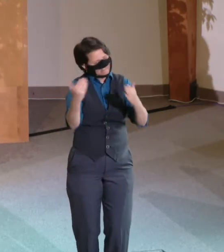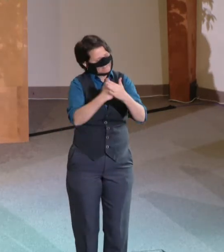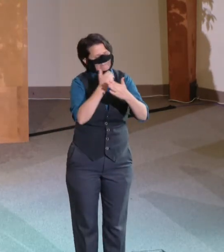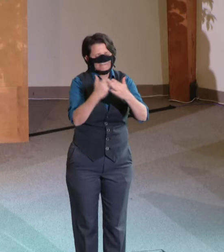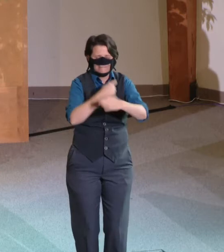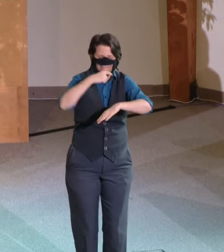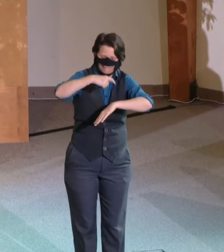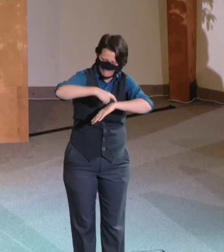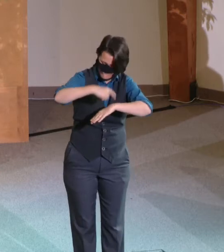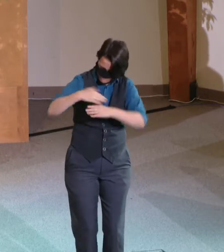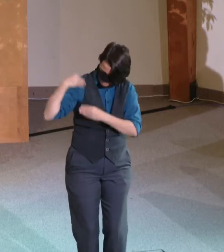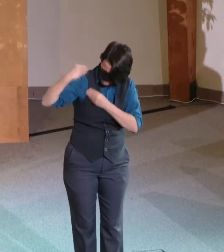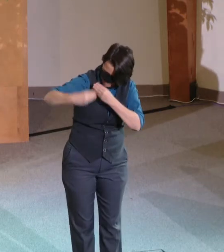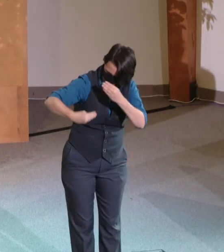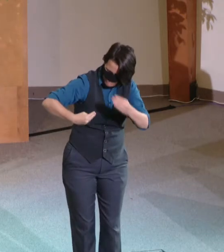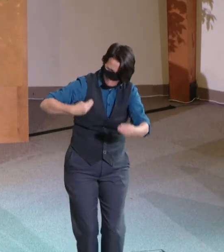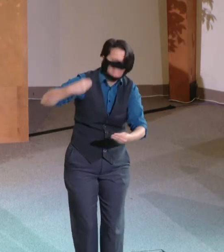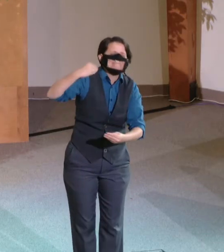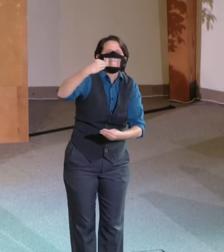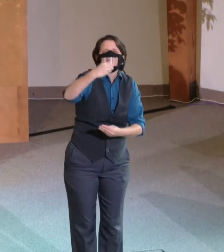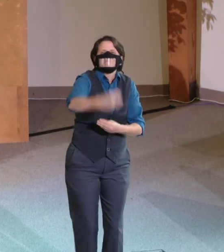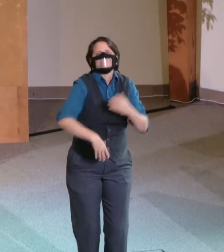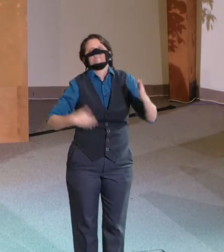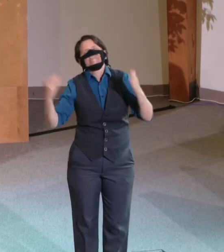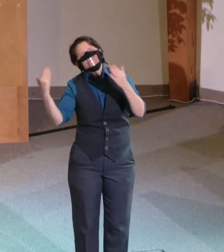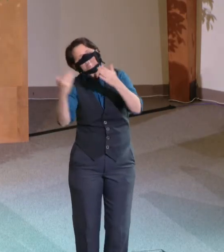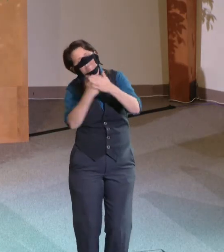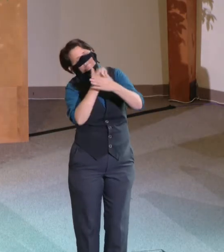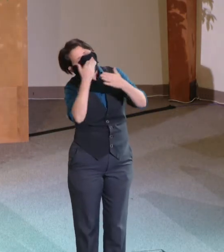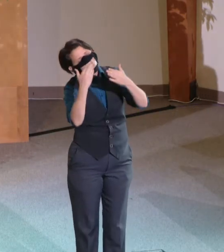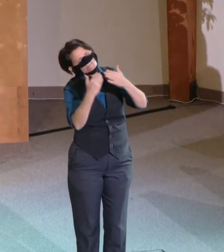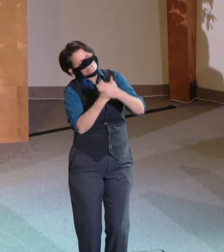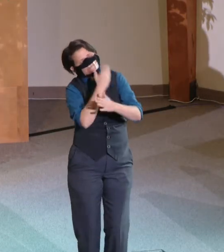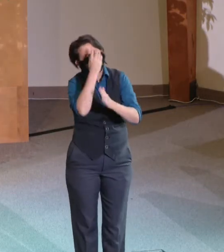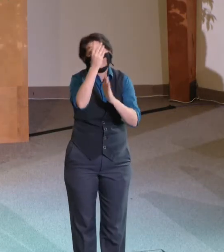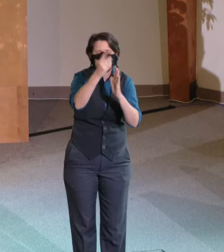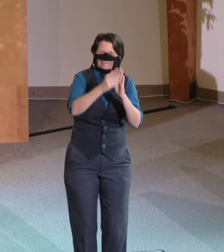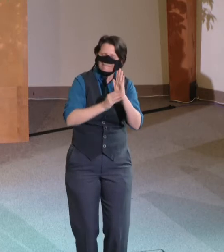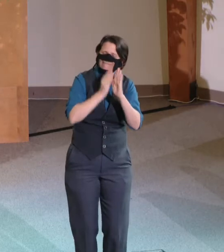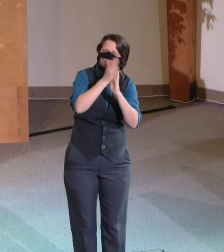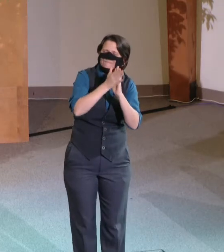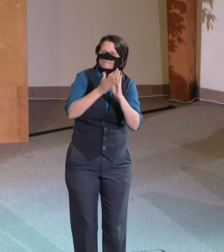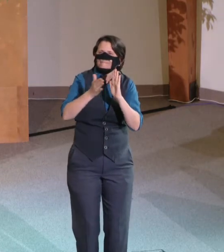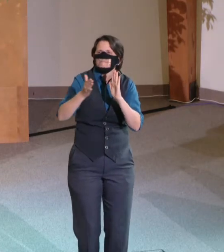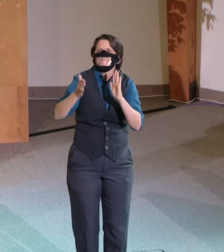It's a new season. It's a new season.